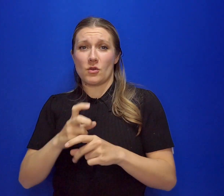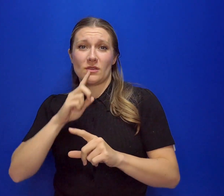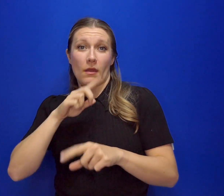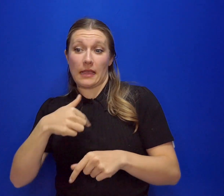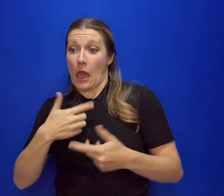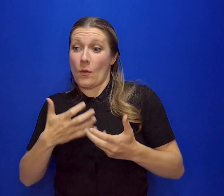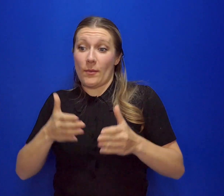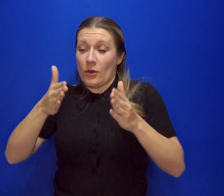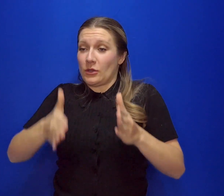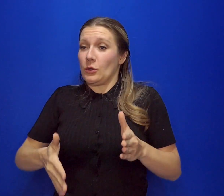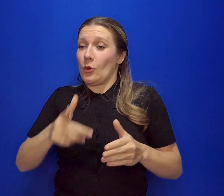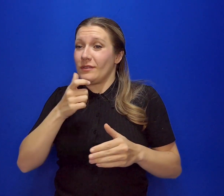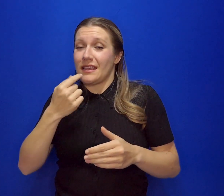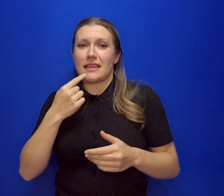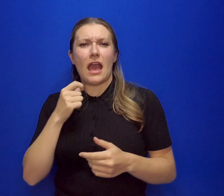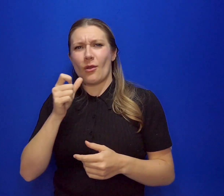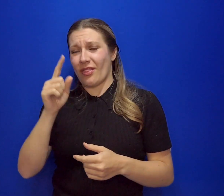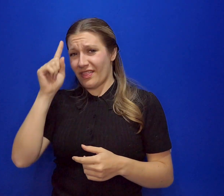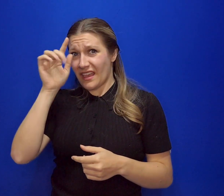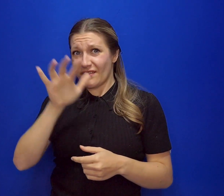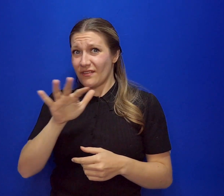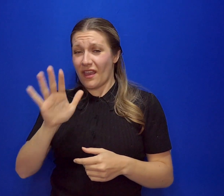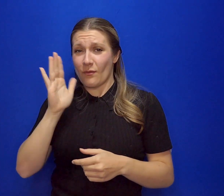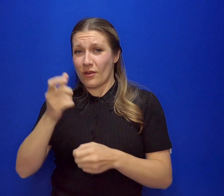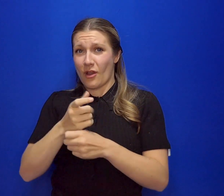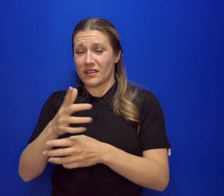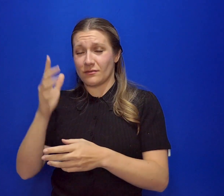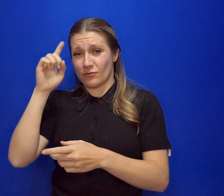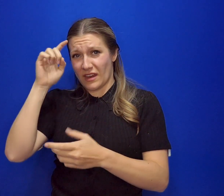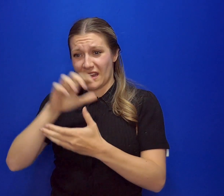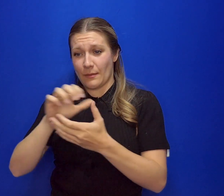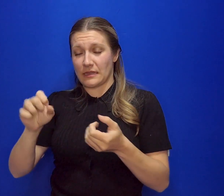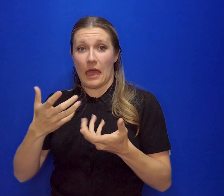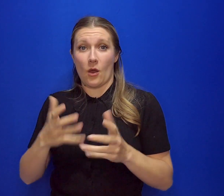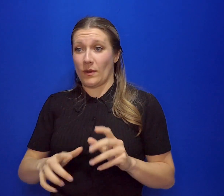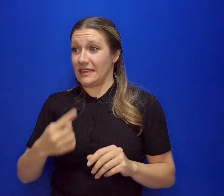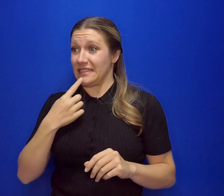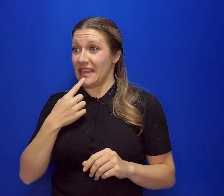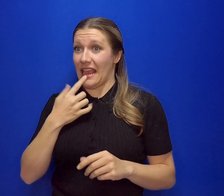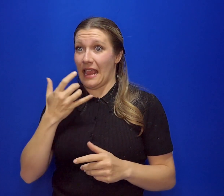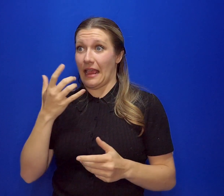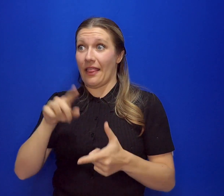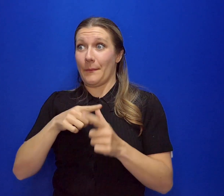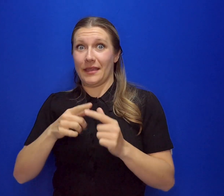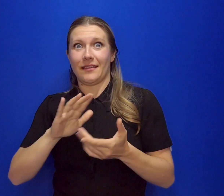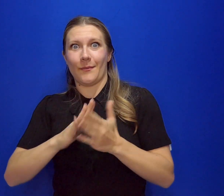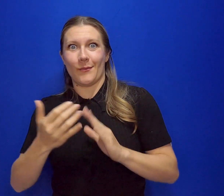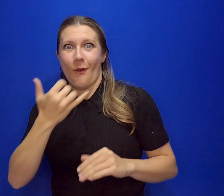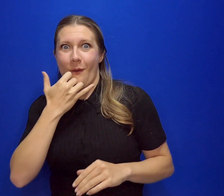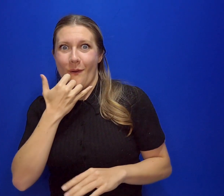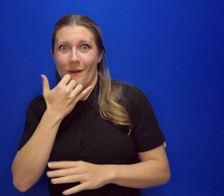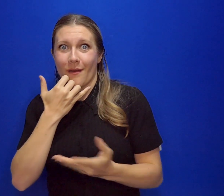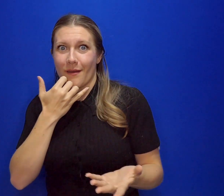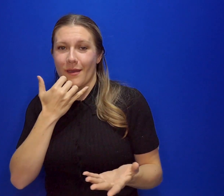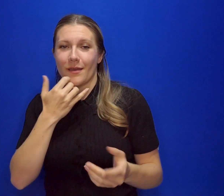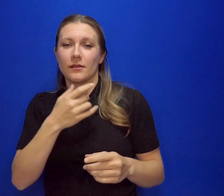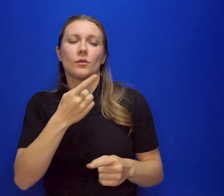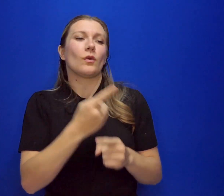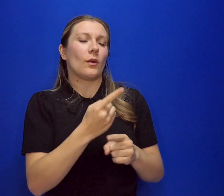want to be the person who says, I don't think a 55 blood sugar is going to give you brain damage, but I don't want to say that out loud in case I'm wrong. You know what I mean? But I mean, right. I don't